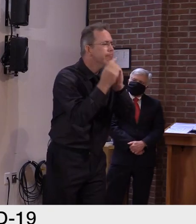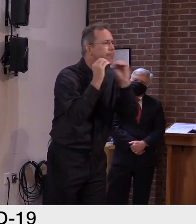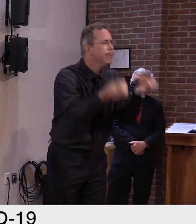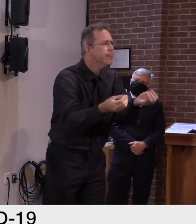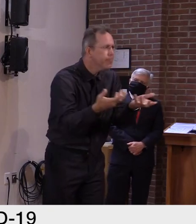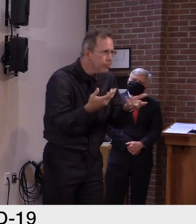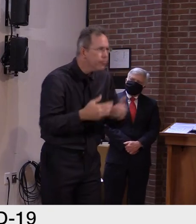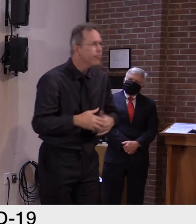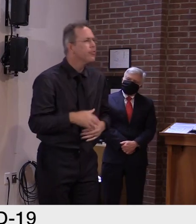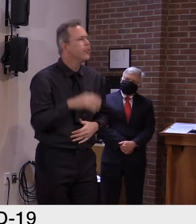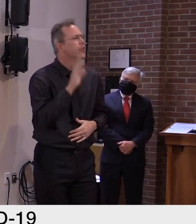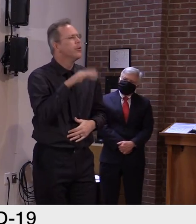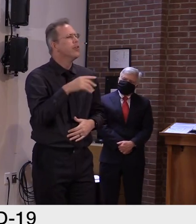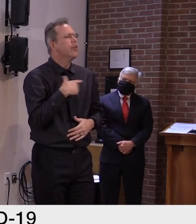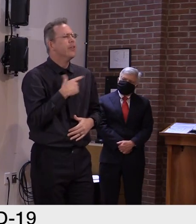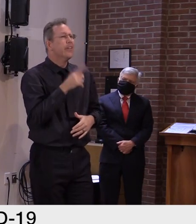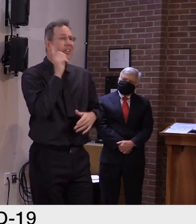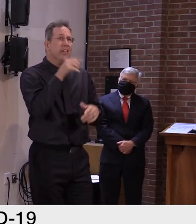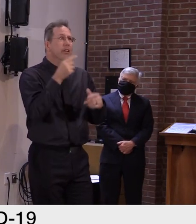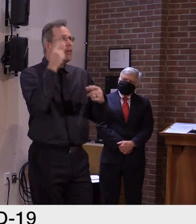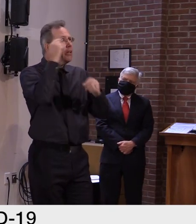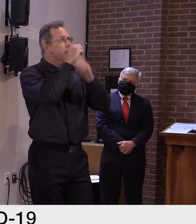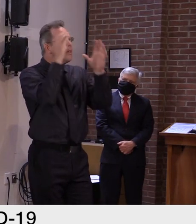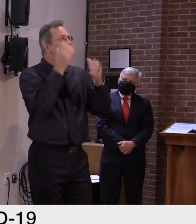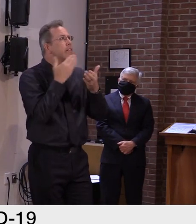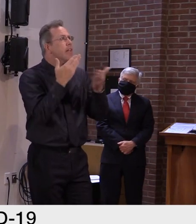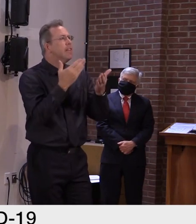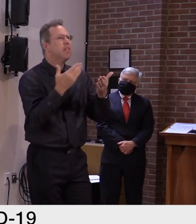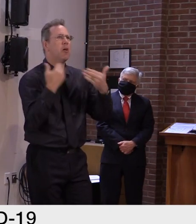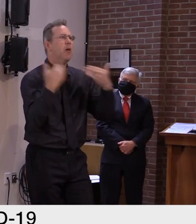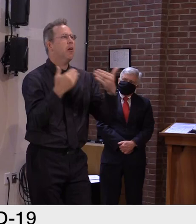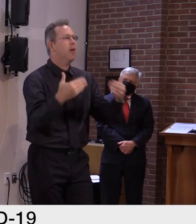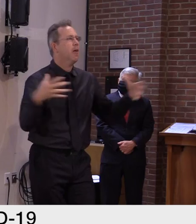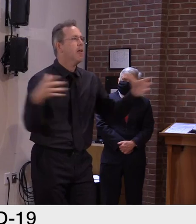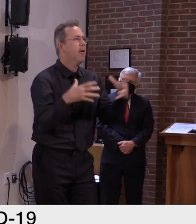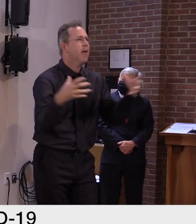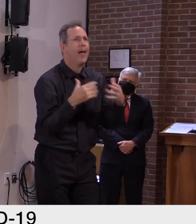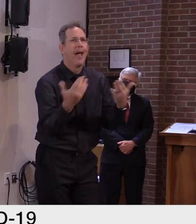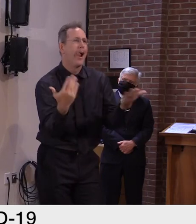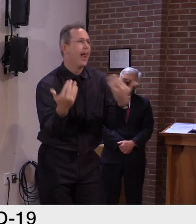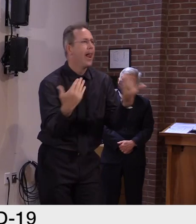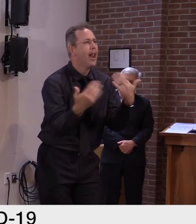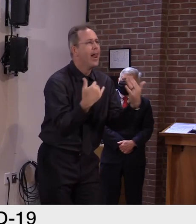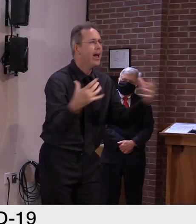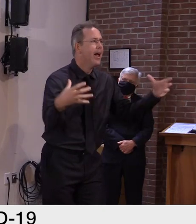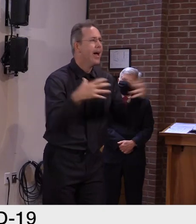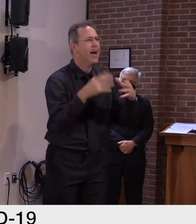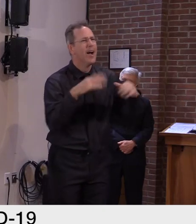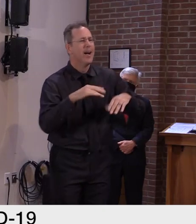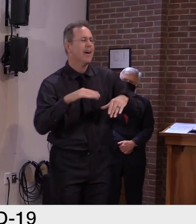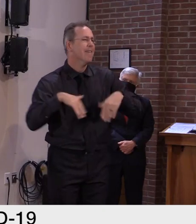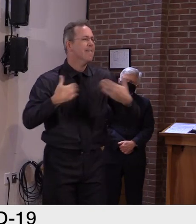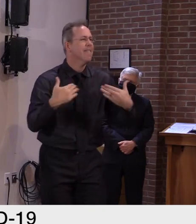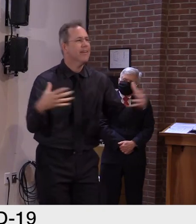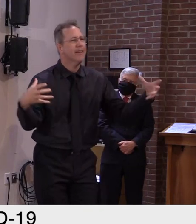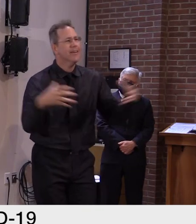have Thanksgiving dinner with friends and family that are not part of the household you currently have